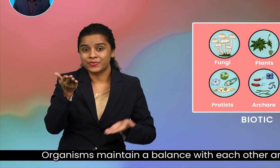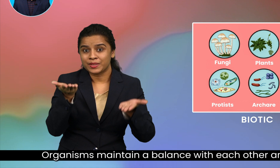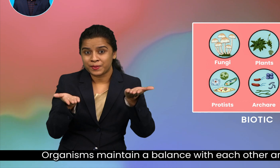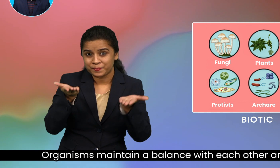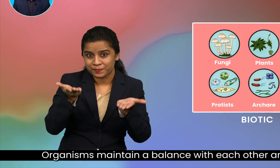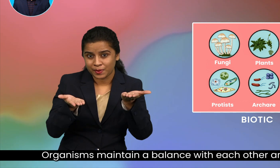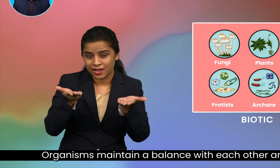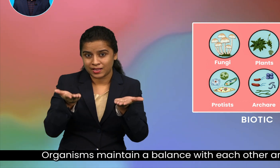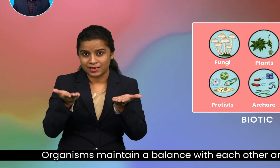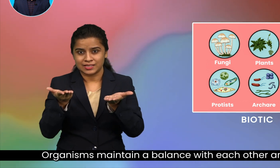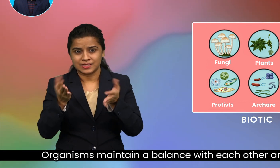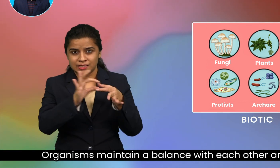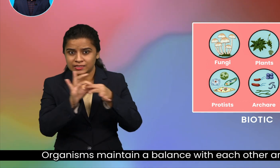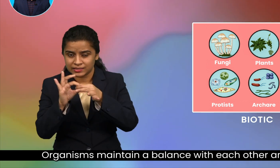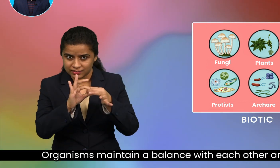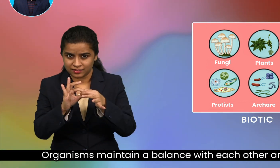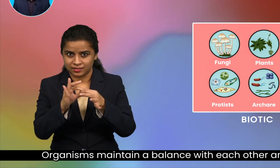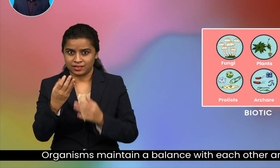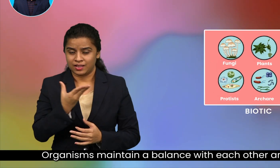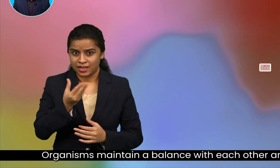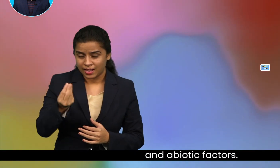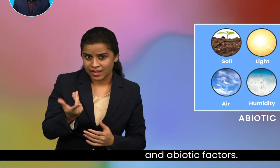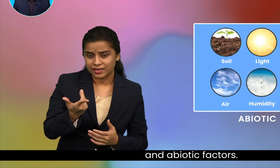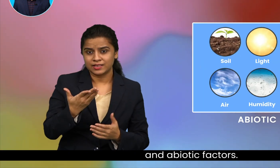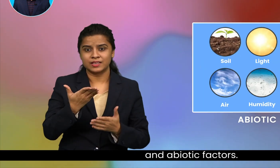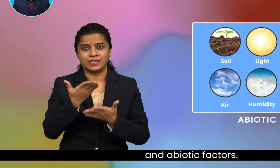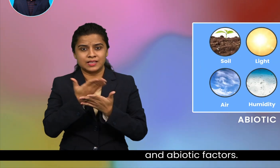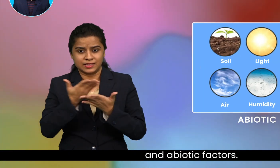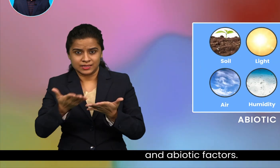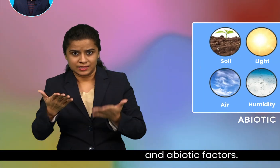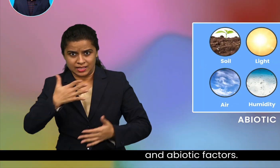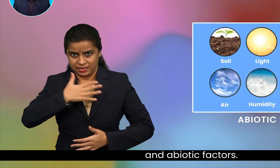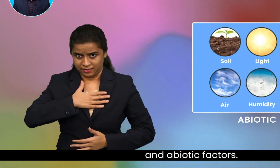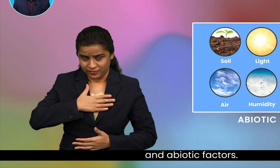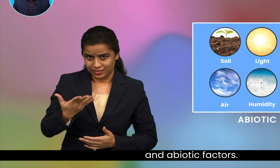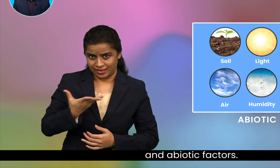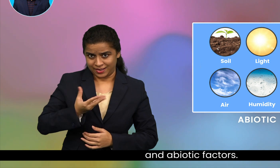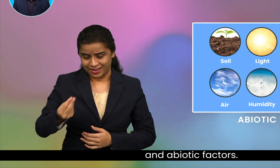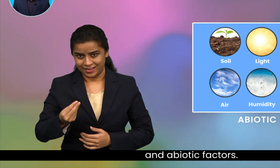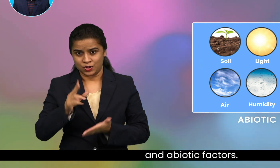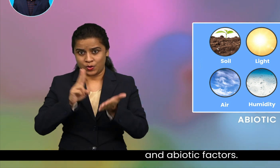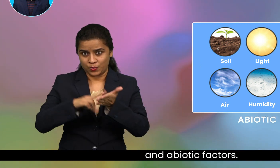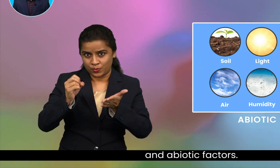Organisms maintain a balance with each other and with biotic and abiotic factors.